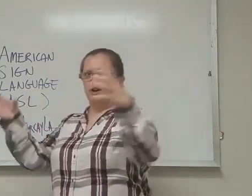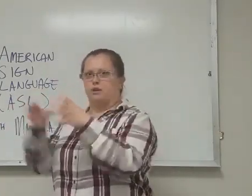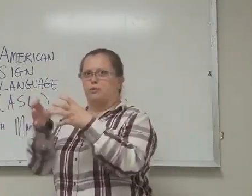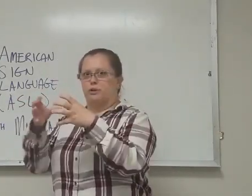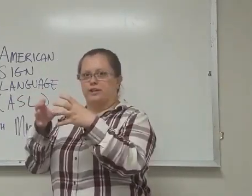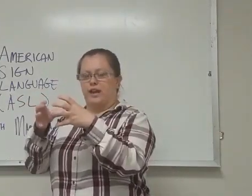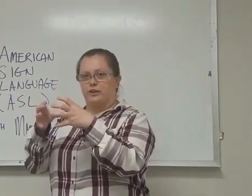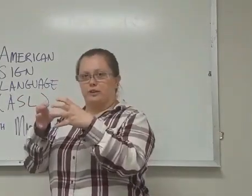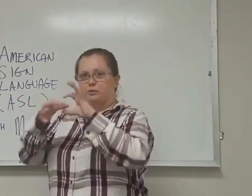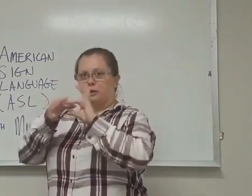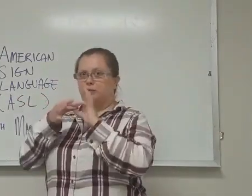together